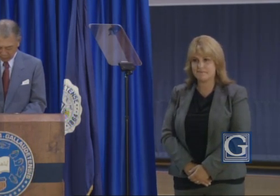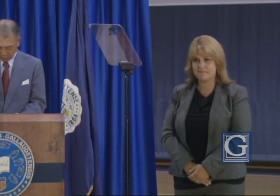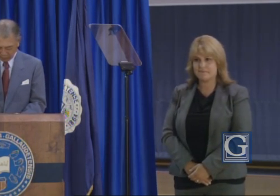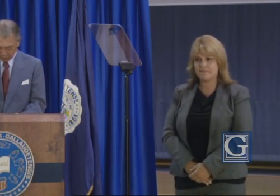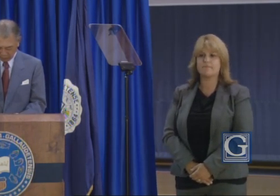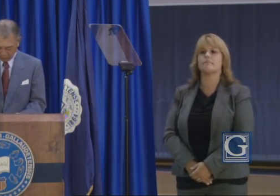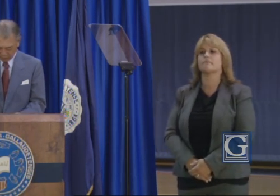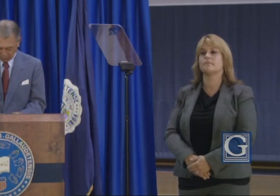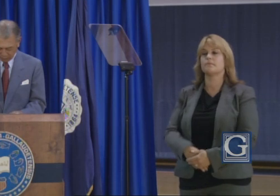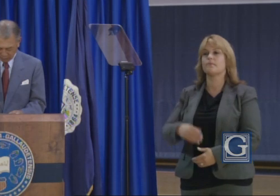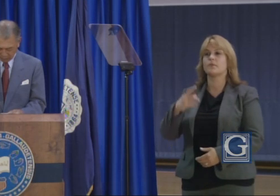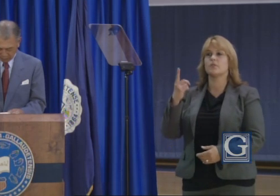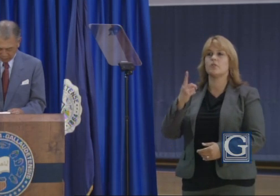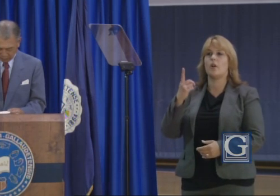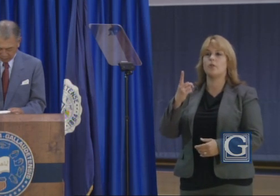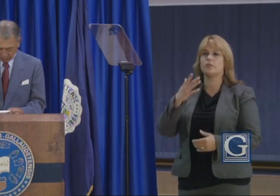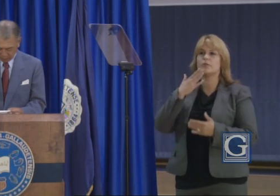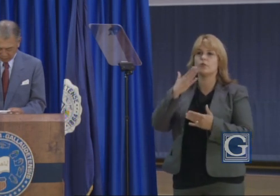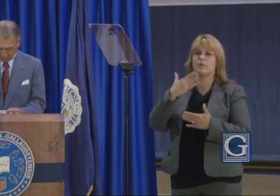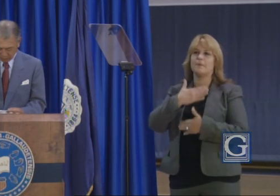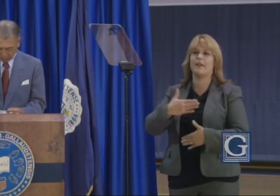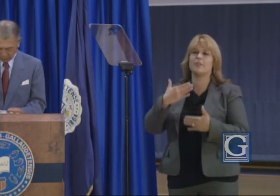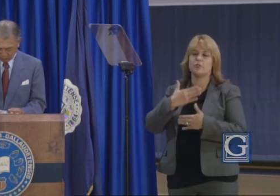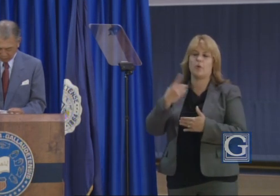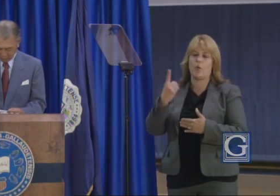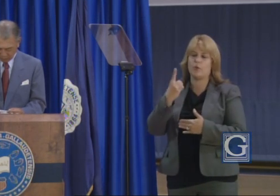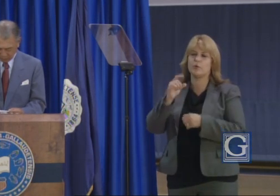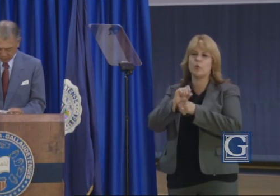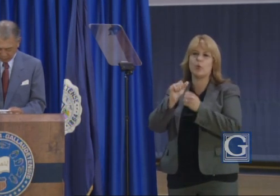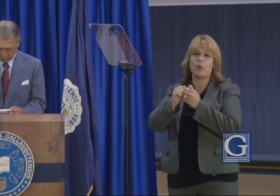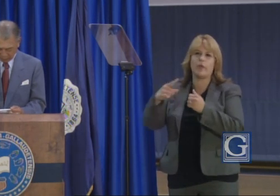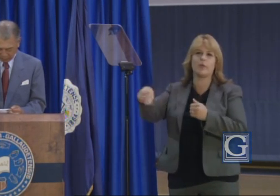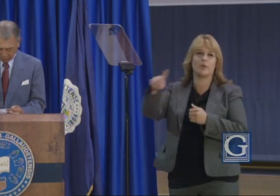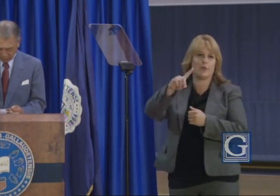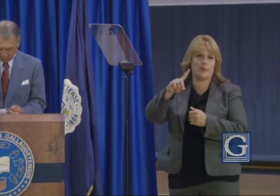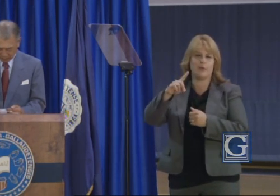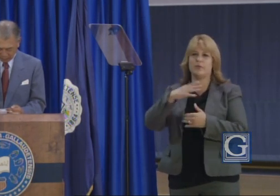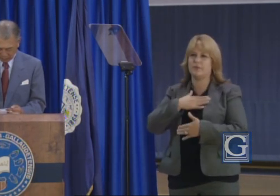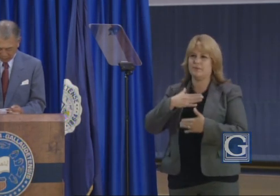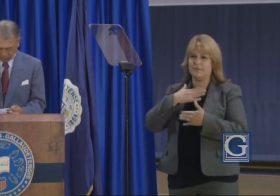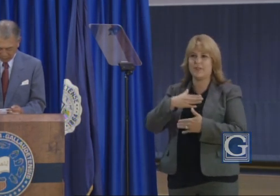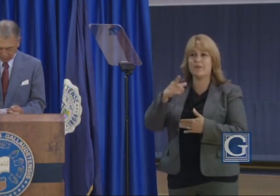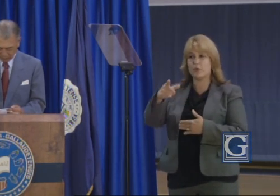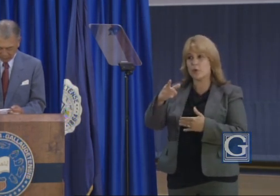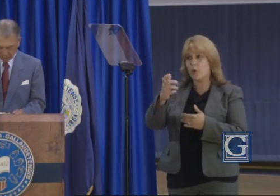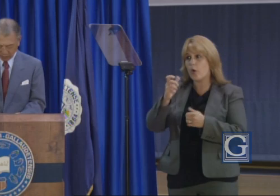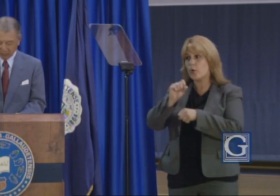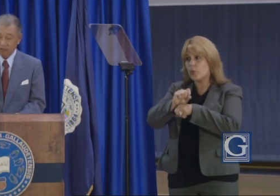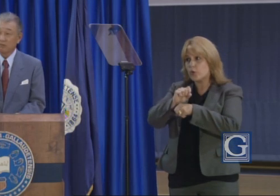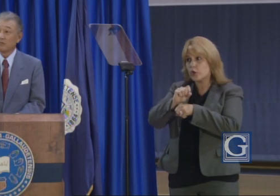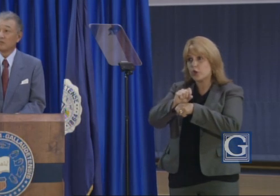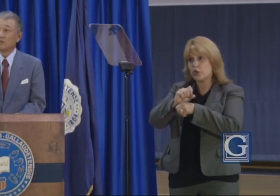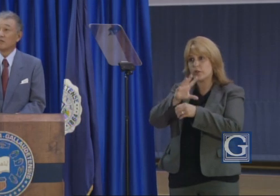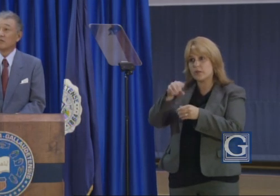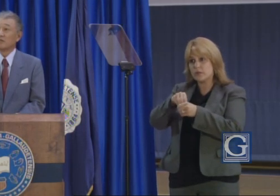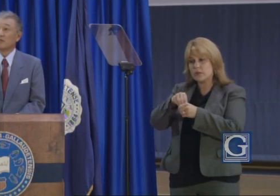It is always my good pleasure to work with you. So if you are interested in working in this capacity within your